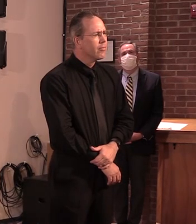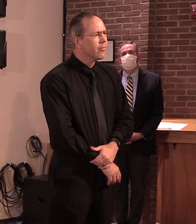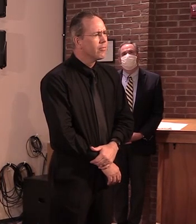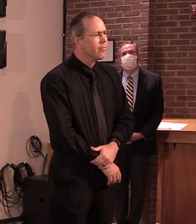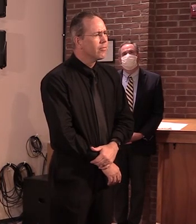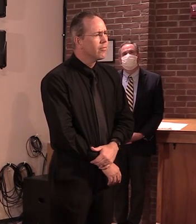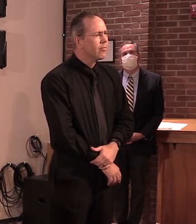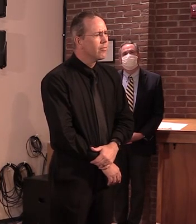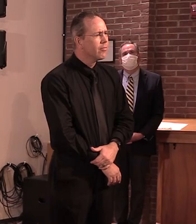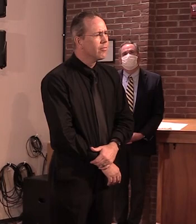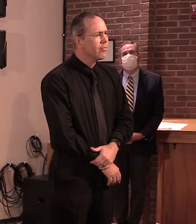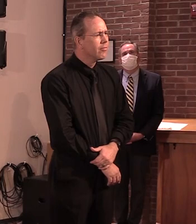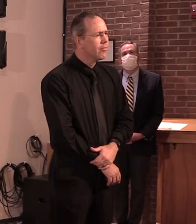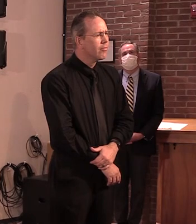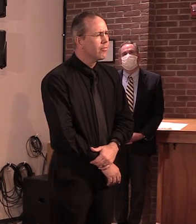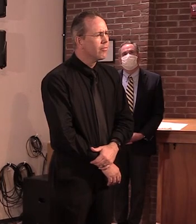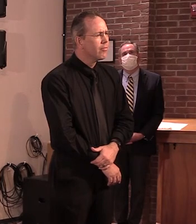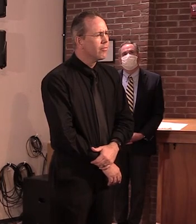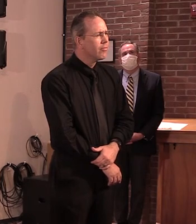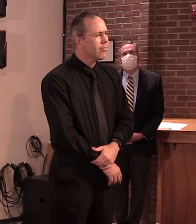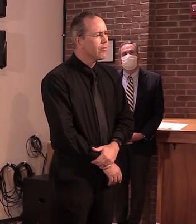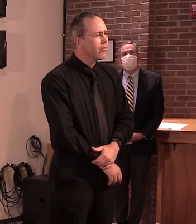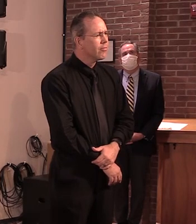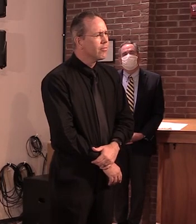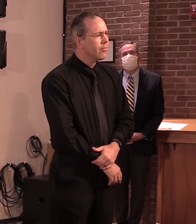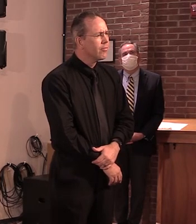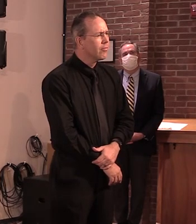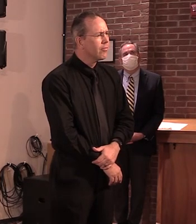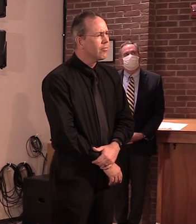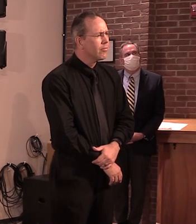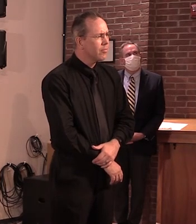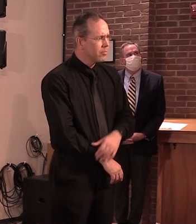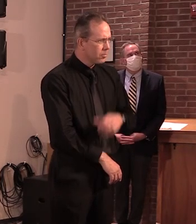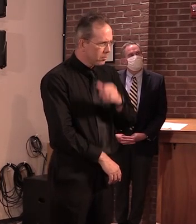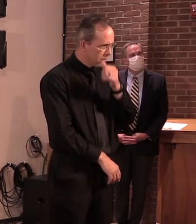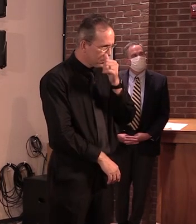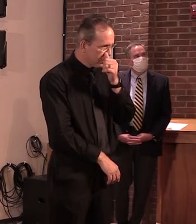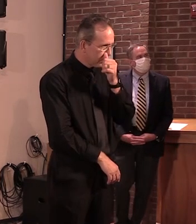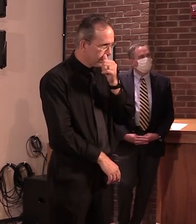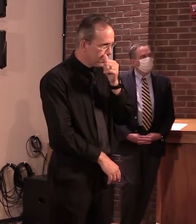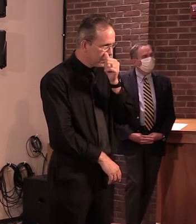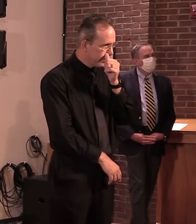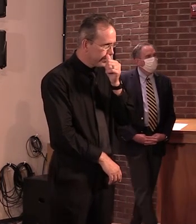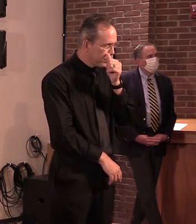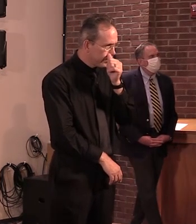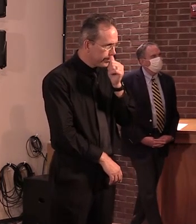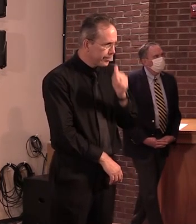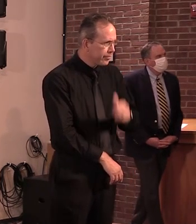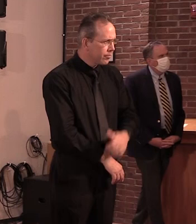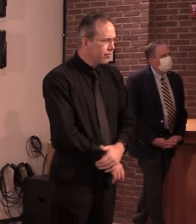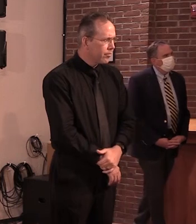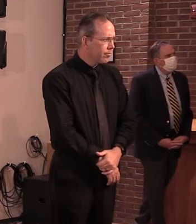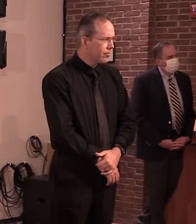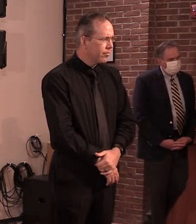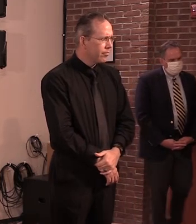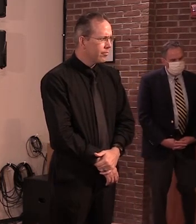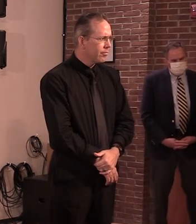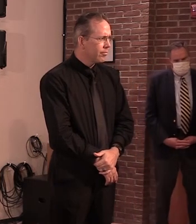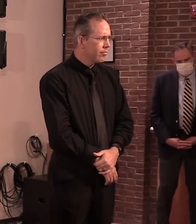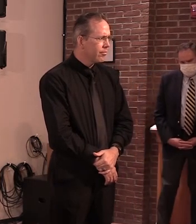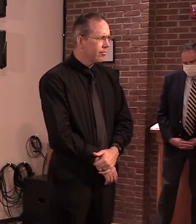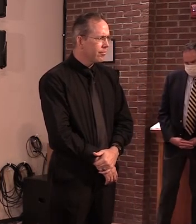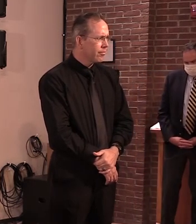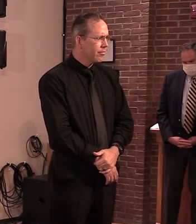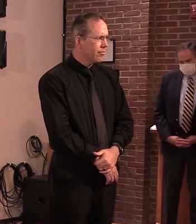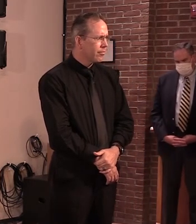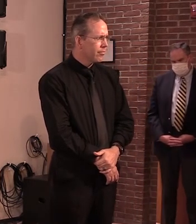checks, but some schools may shut down for a lack of staff. So why is the state accepting this? You know, how many schools do you anticipate may shut